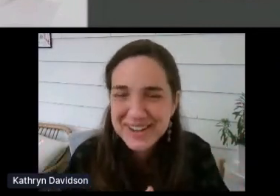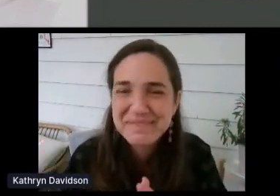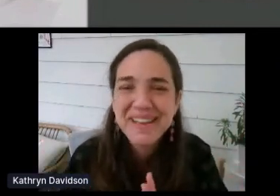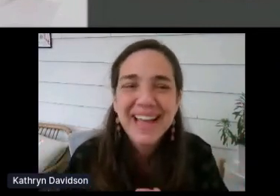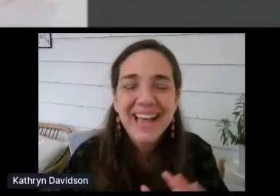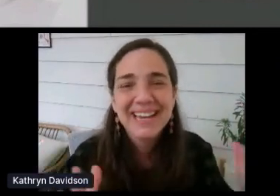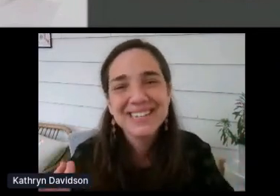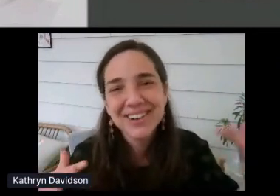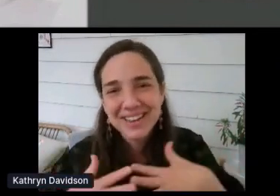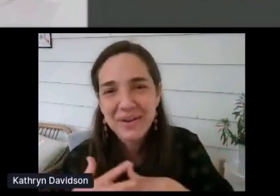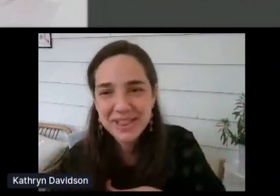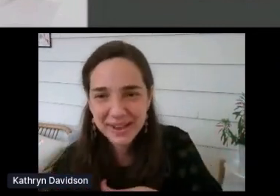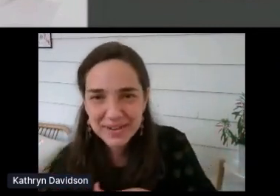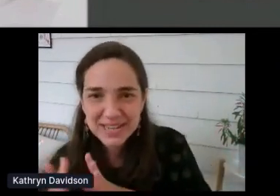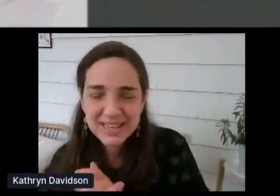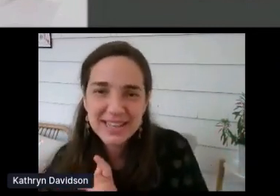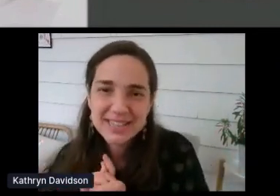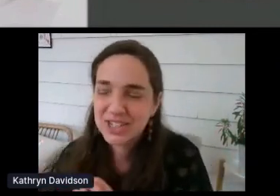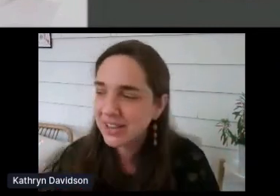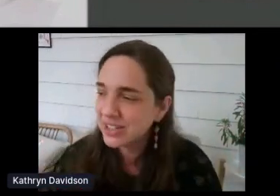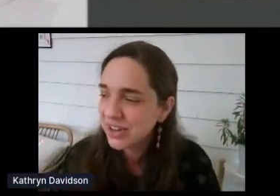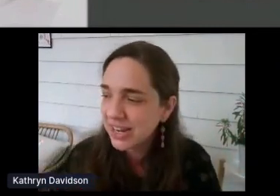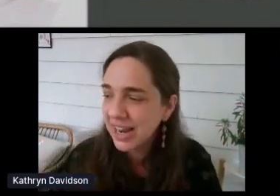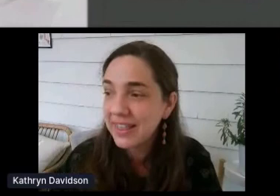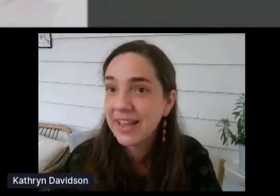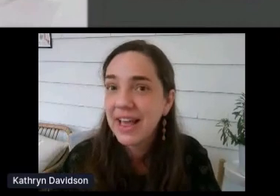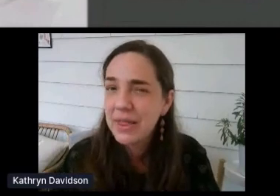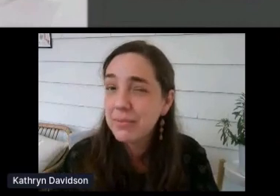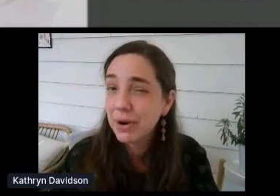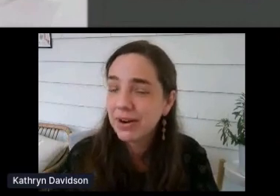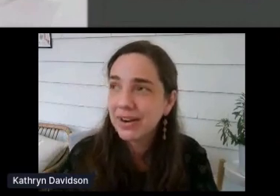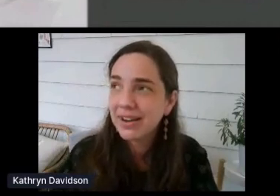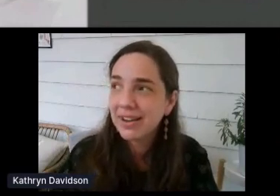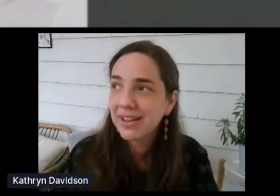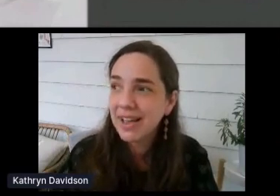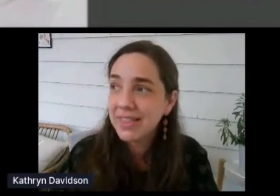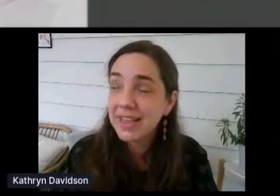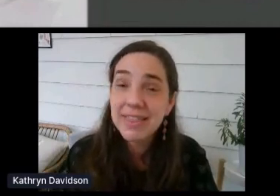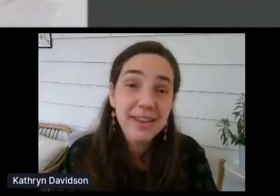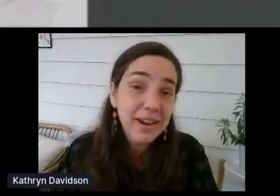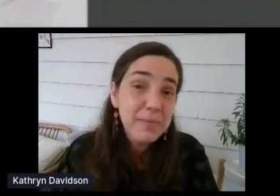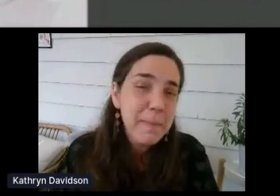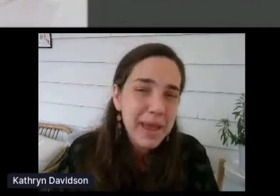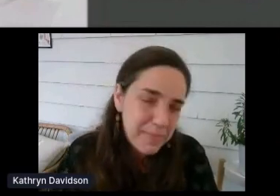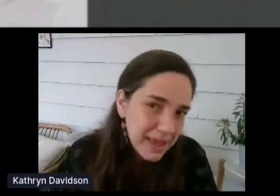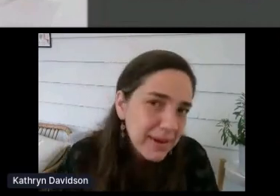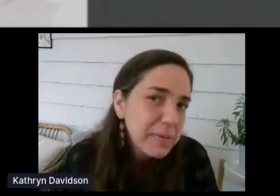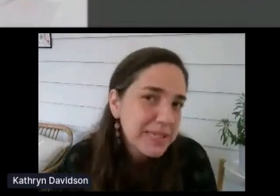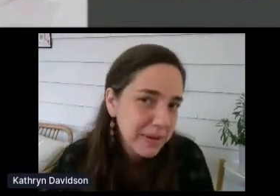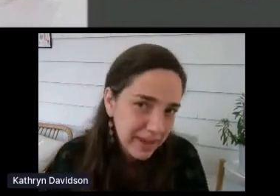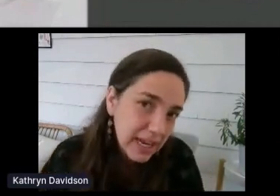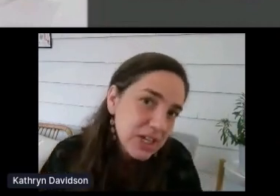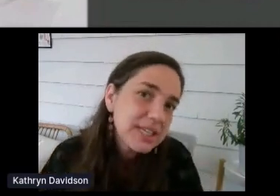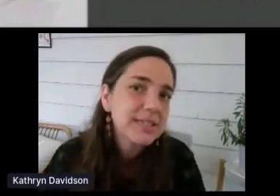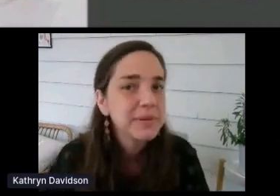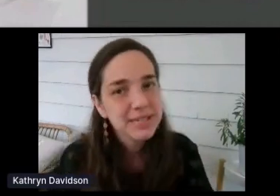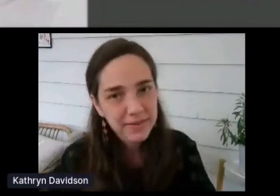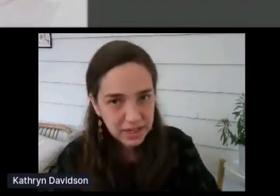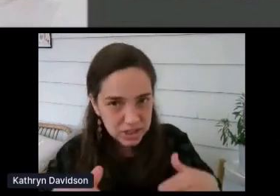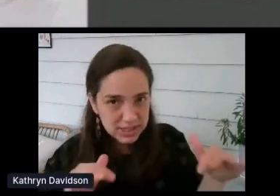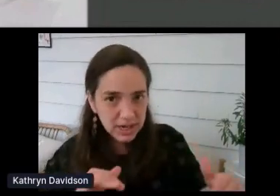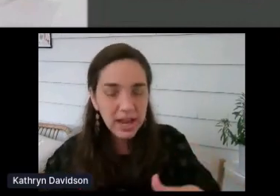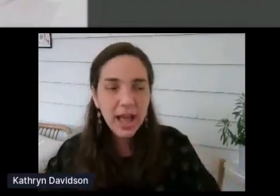do. And integrating that with language, I think that's the challenge, right? And I think in theory, maybe there would be some advantages